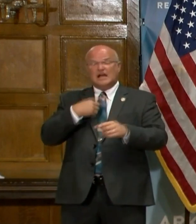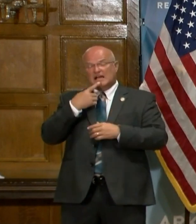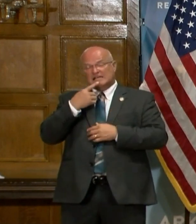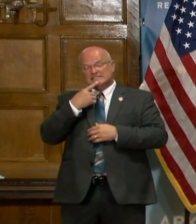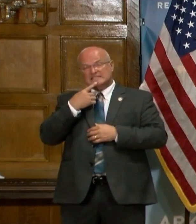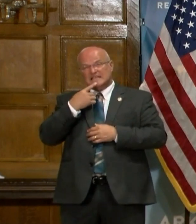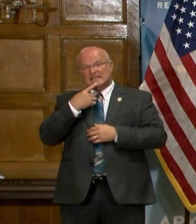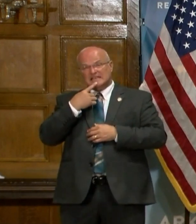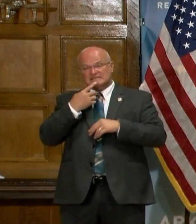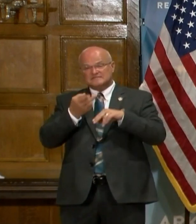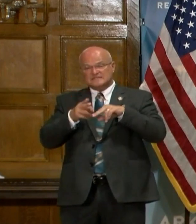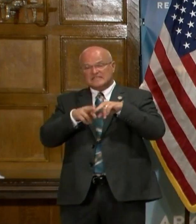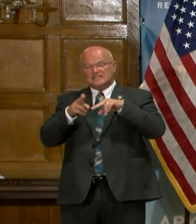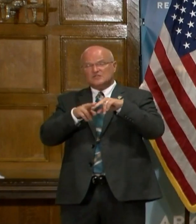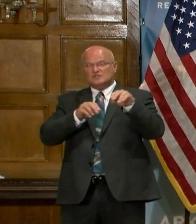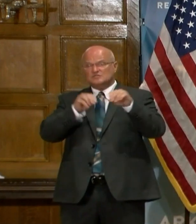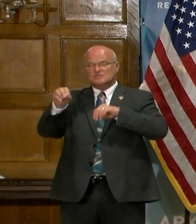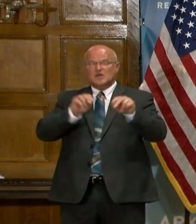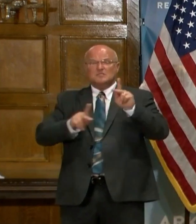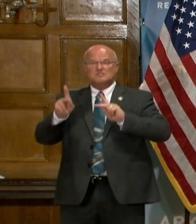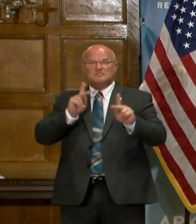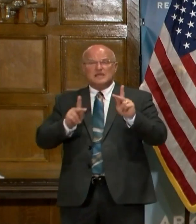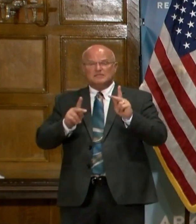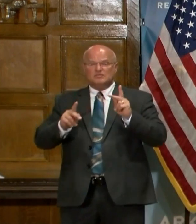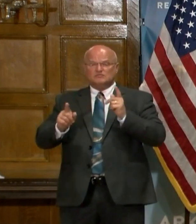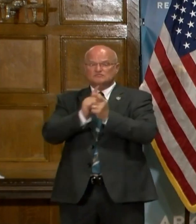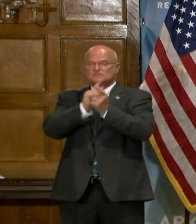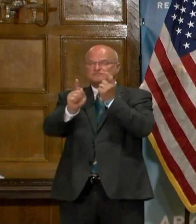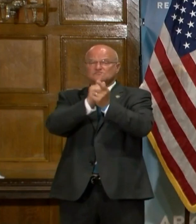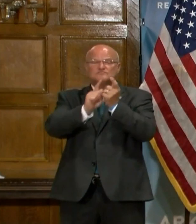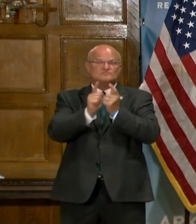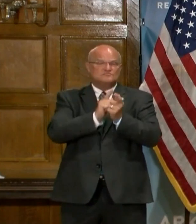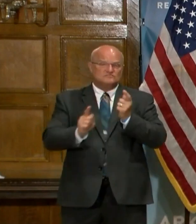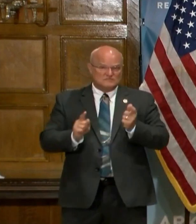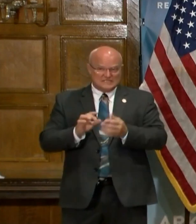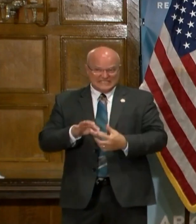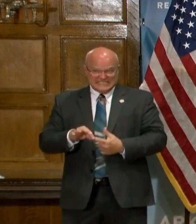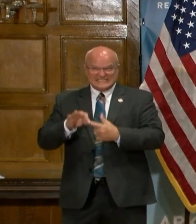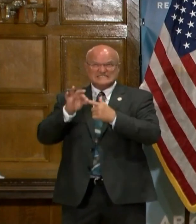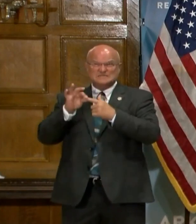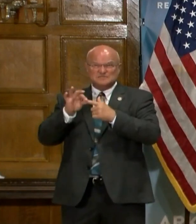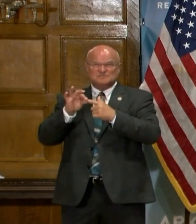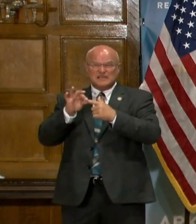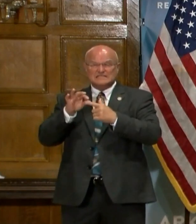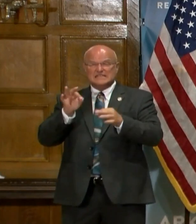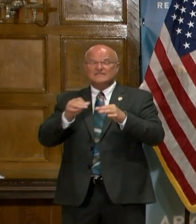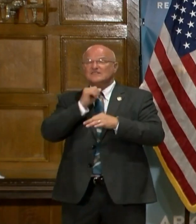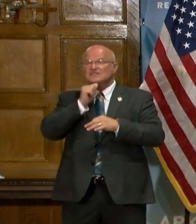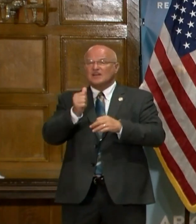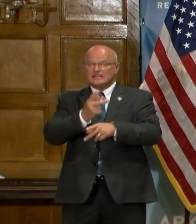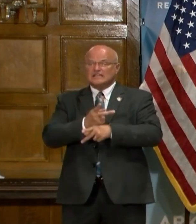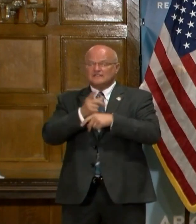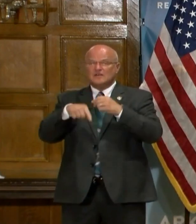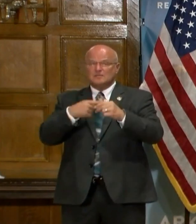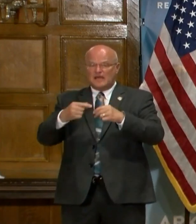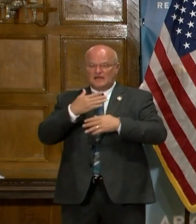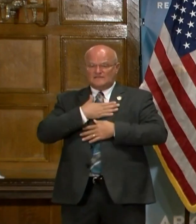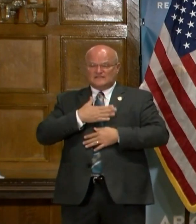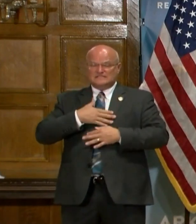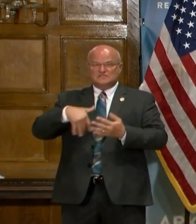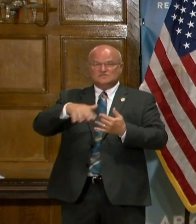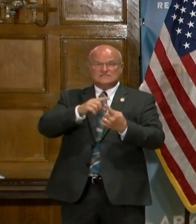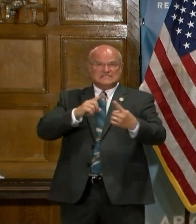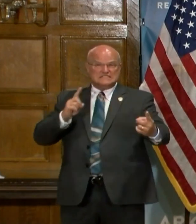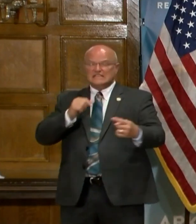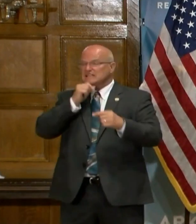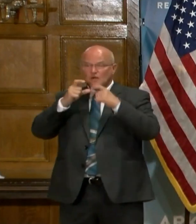say, just increased mobility, people coming in contact with each other, especially if they're not cautious about physical